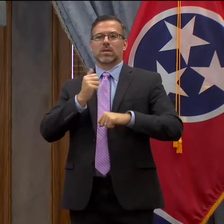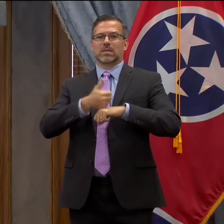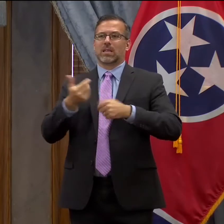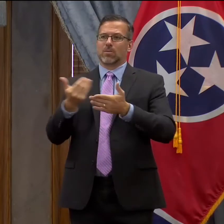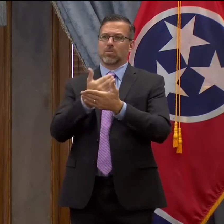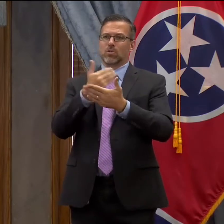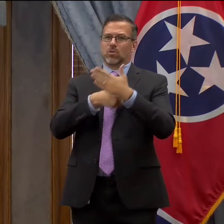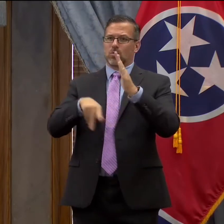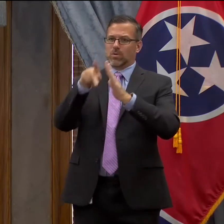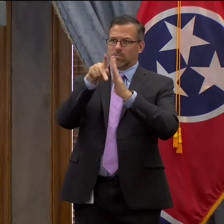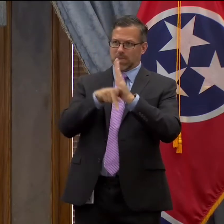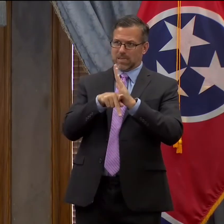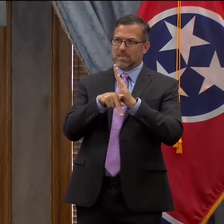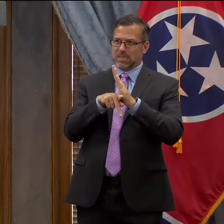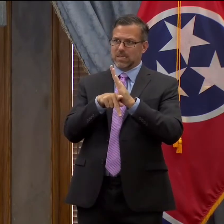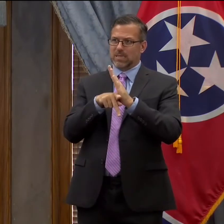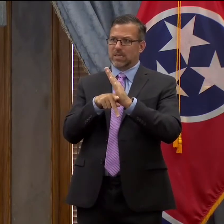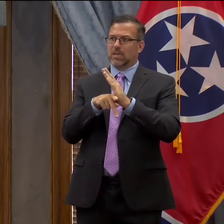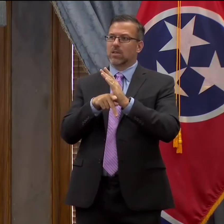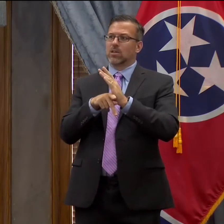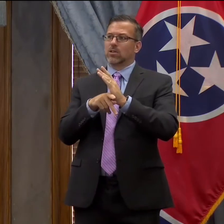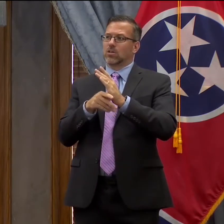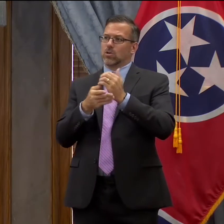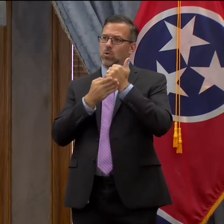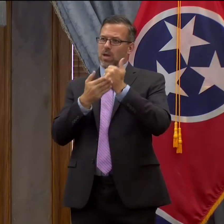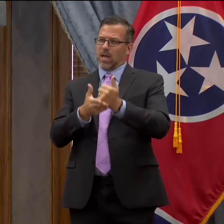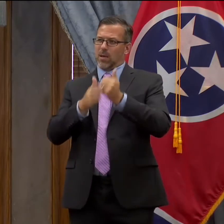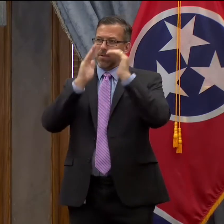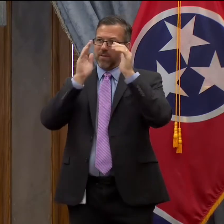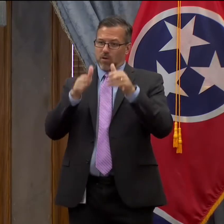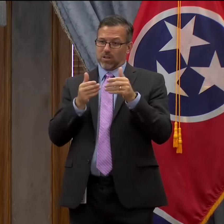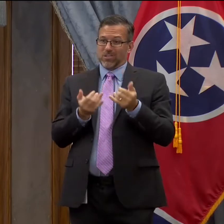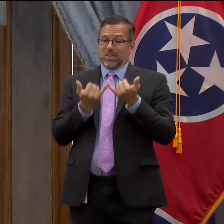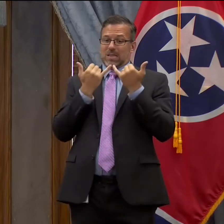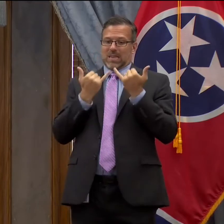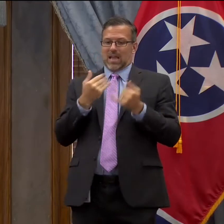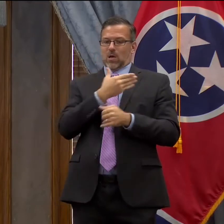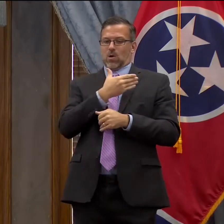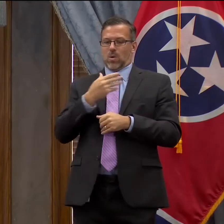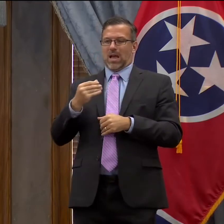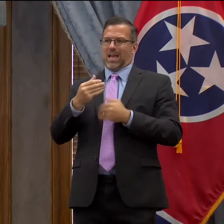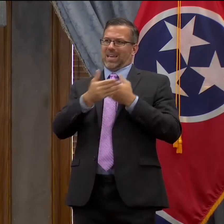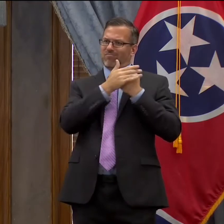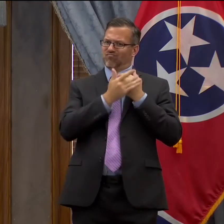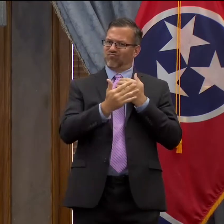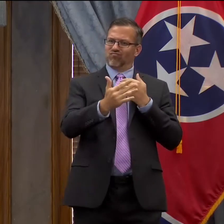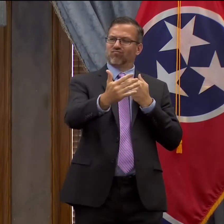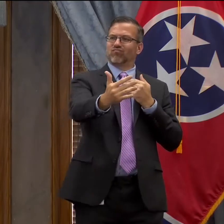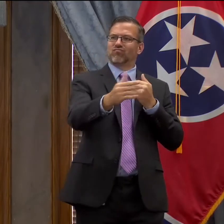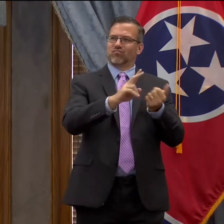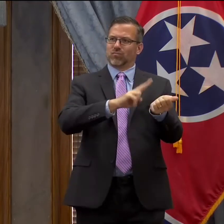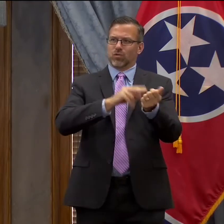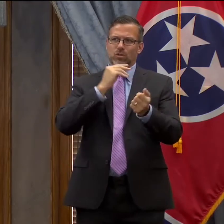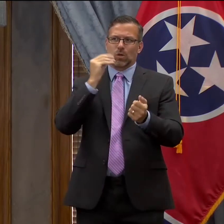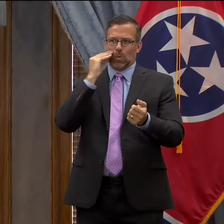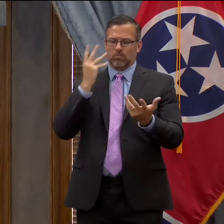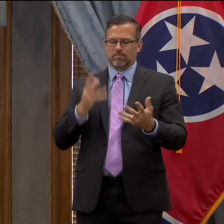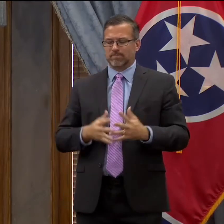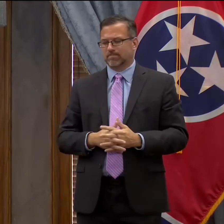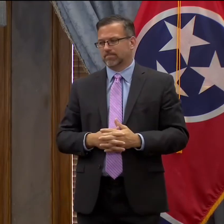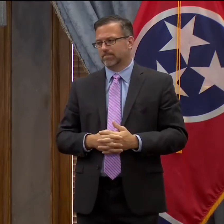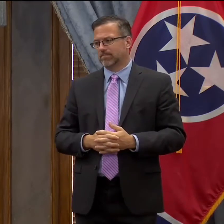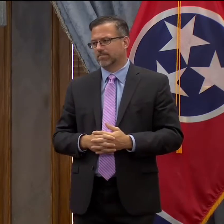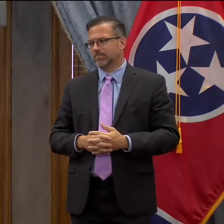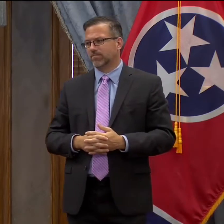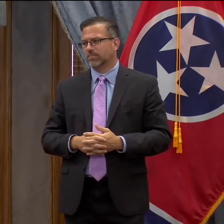policy solutions to tackle both immediate and long-term issues in our long-term care facilities.